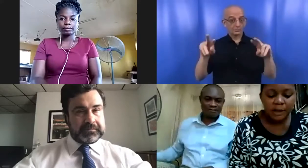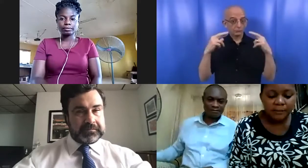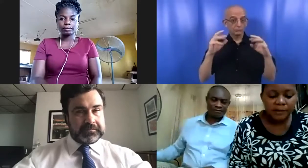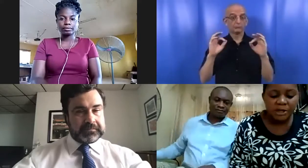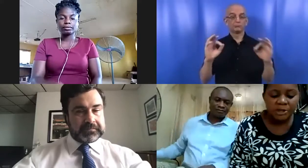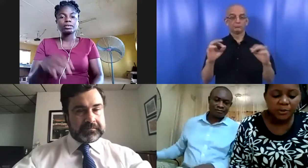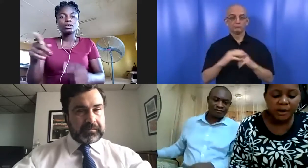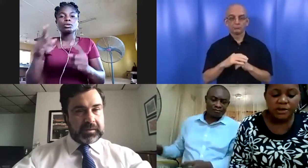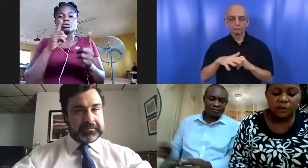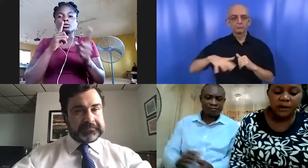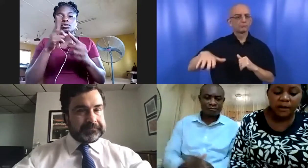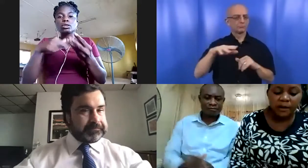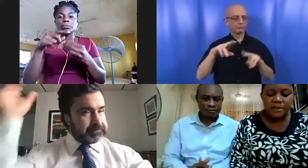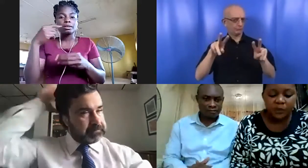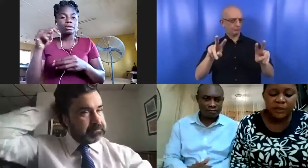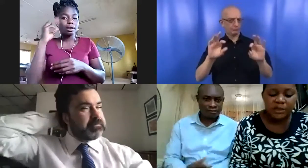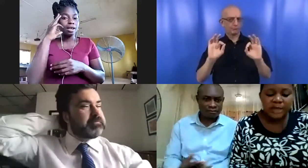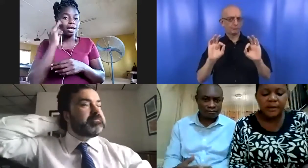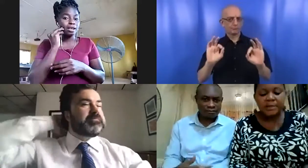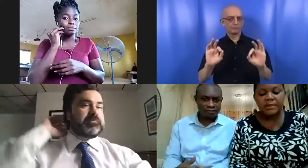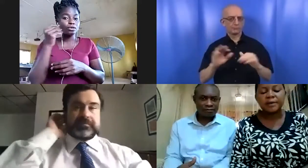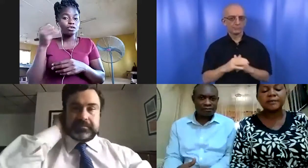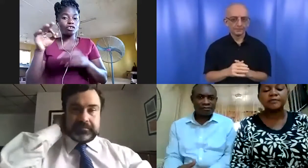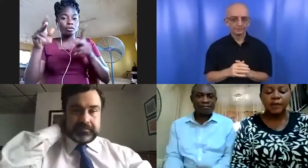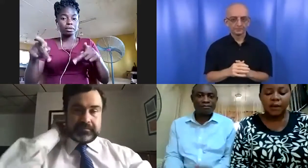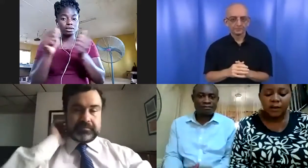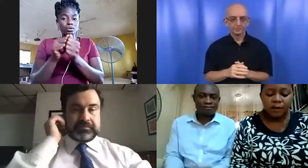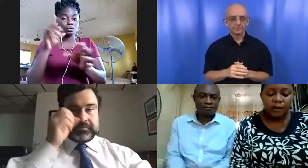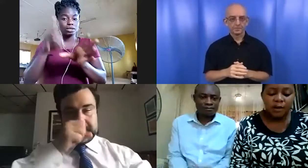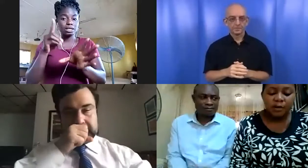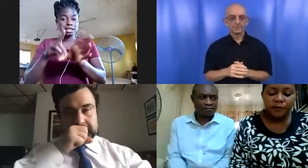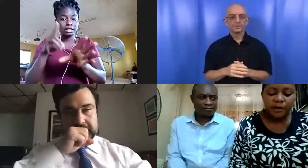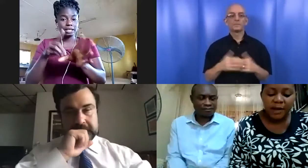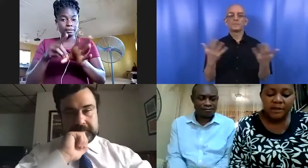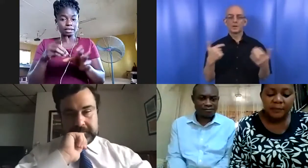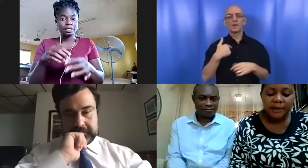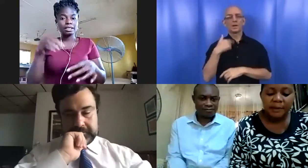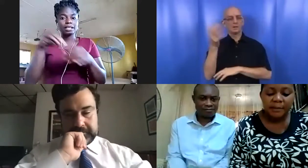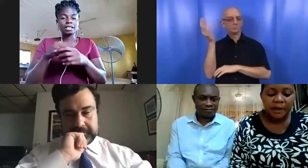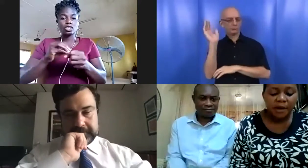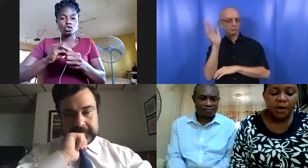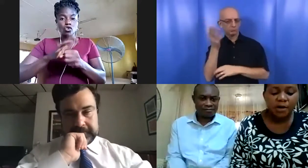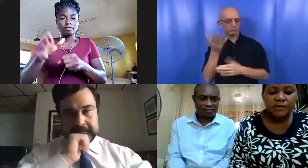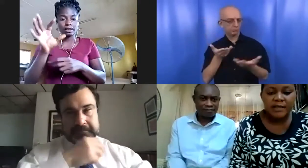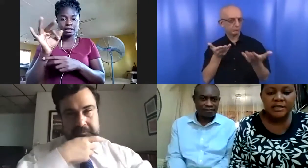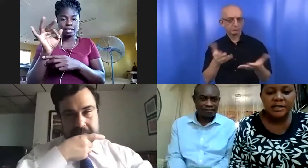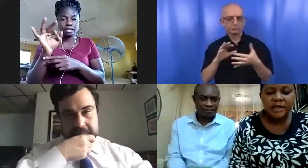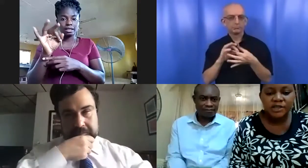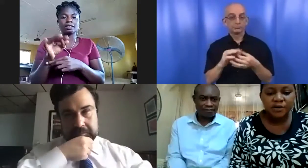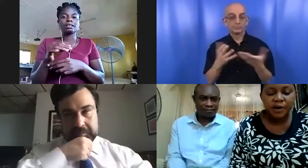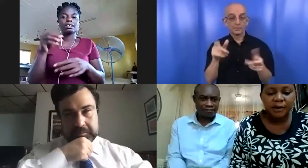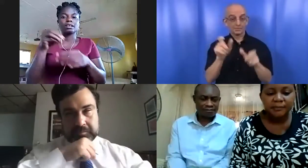about the experience of a person with disability in the COVID-19 pandemic in Cross River